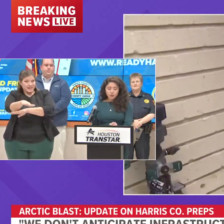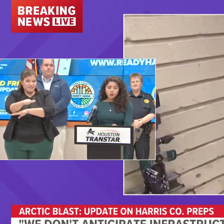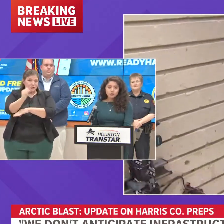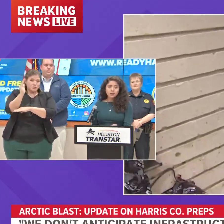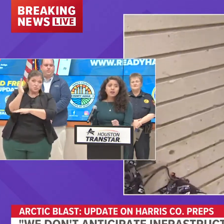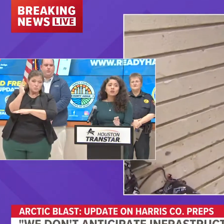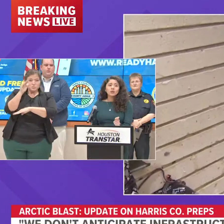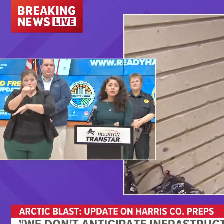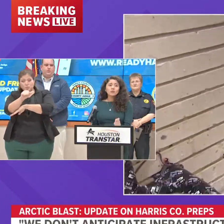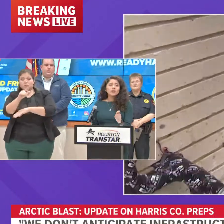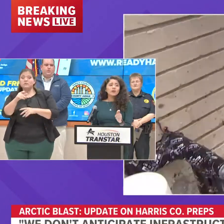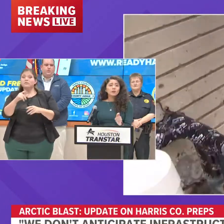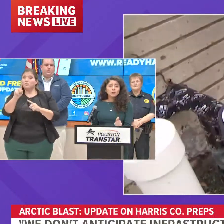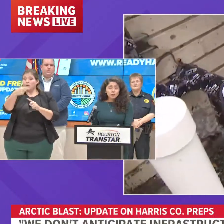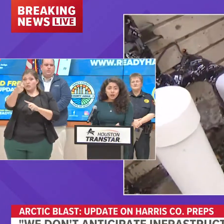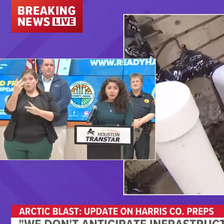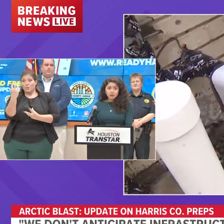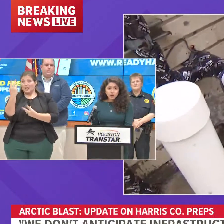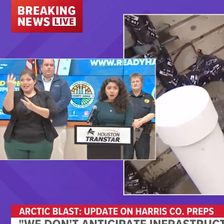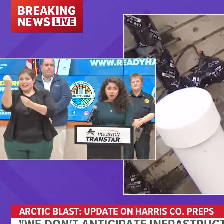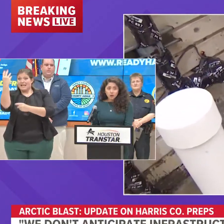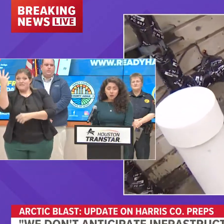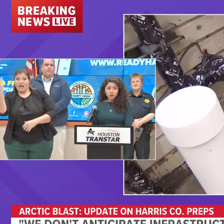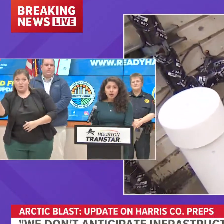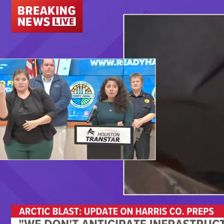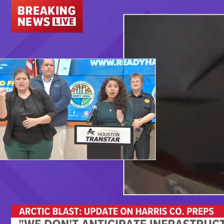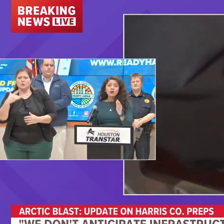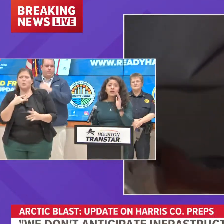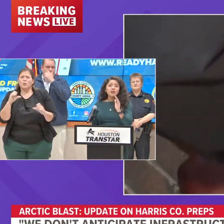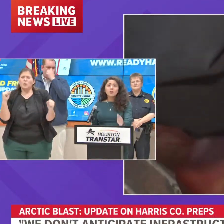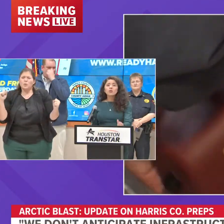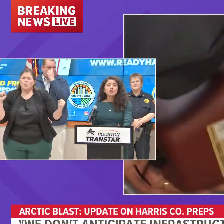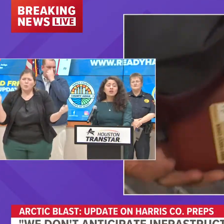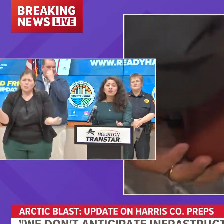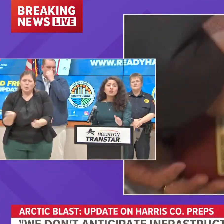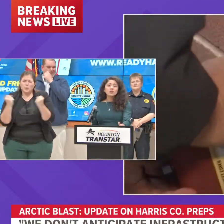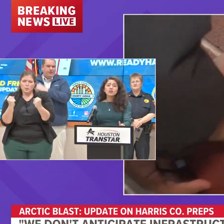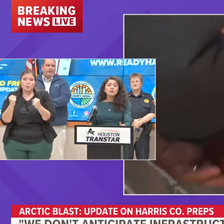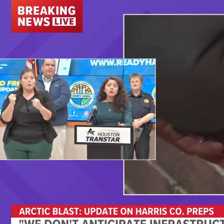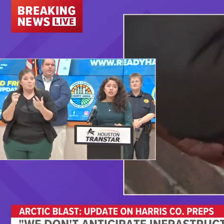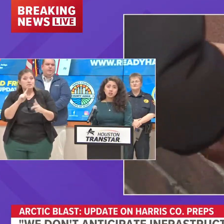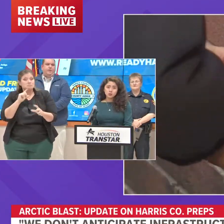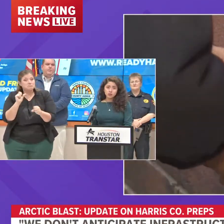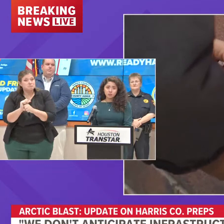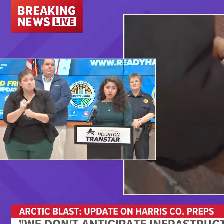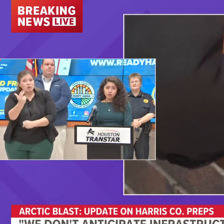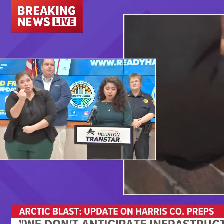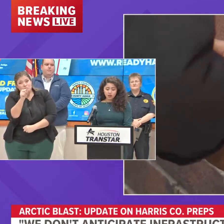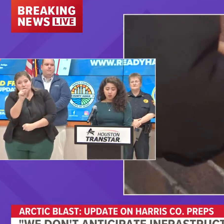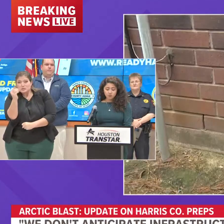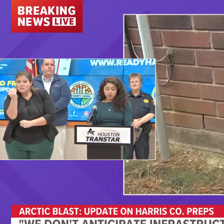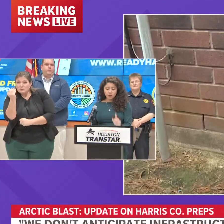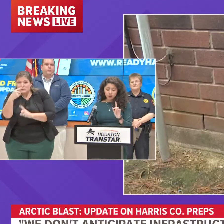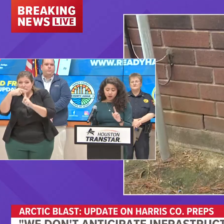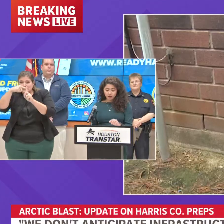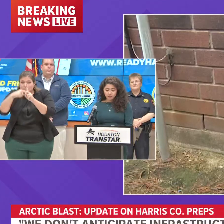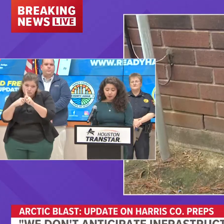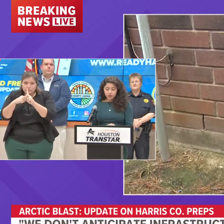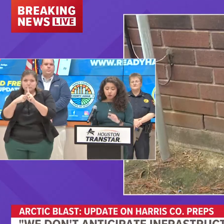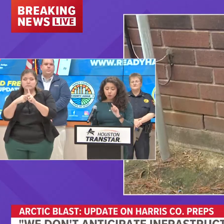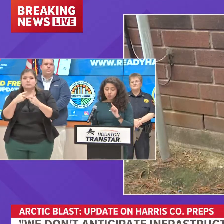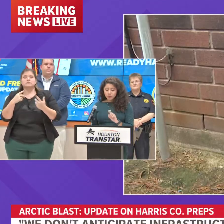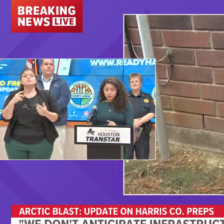you step outside, it's going to be very, very cold. I'm talking down to like 13, 14 degrees in parts of the county,